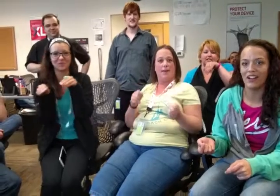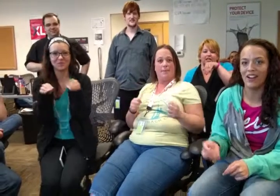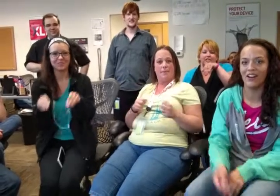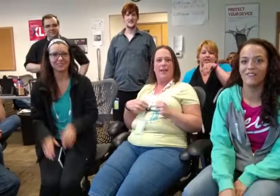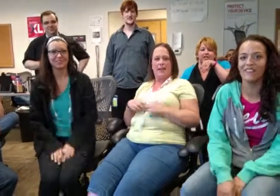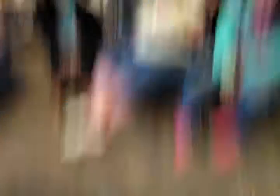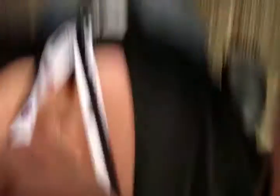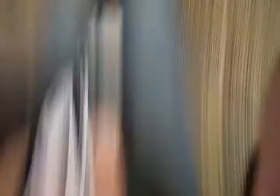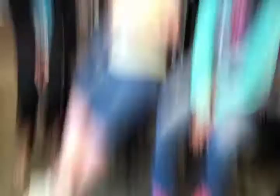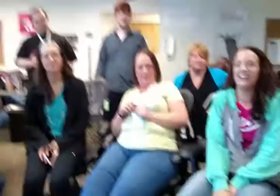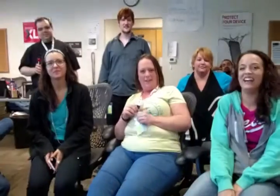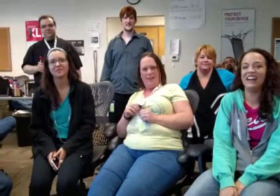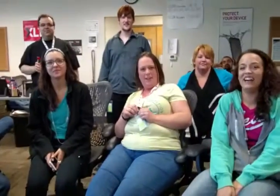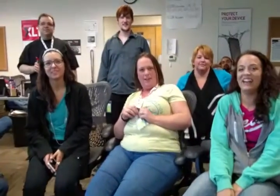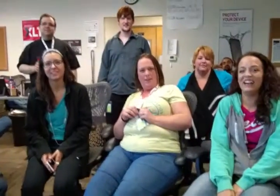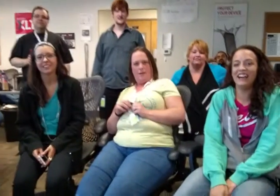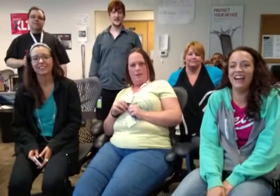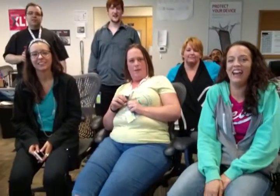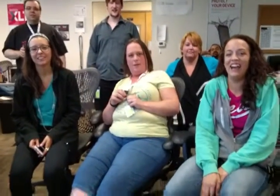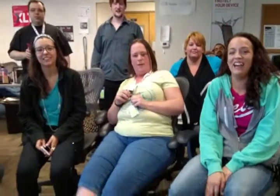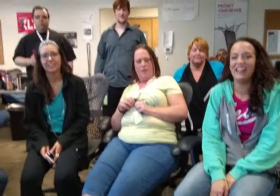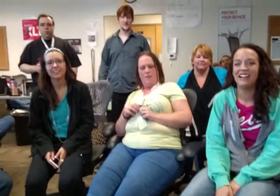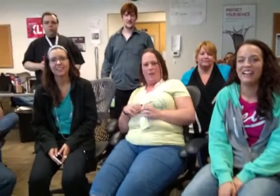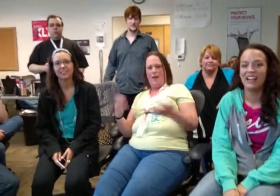mice. Cheese.